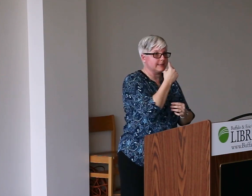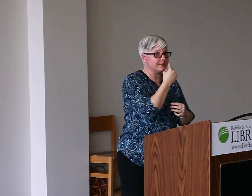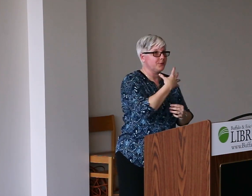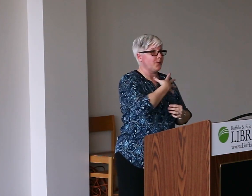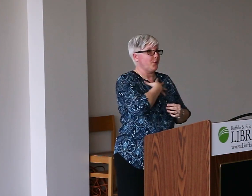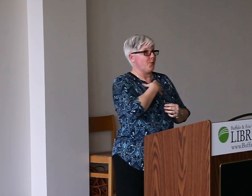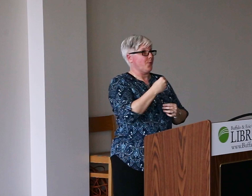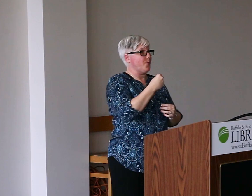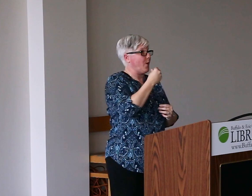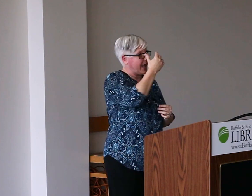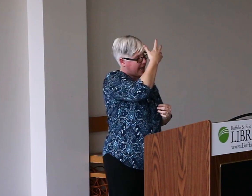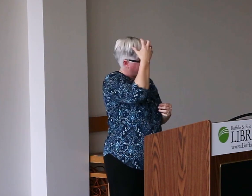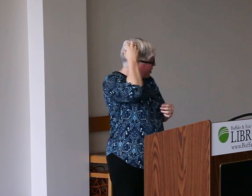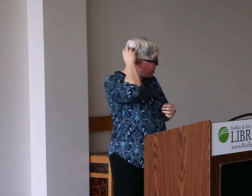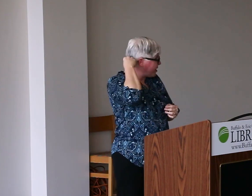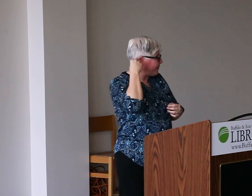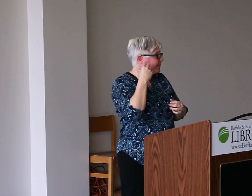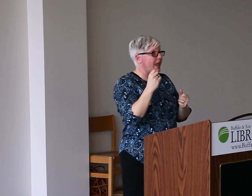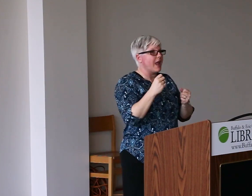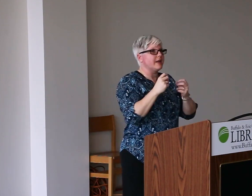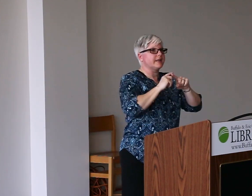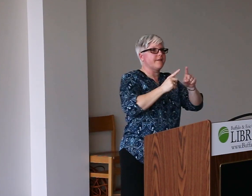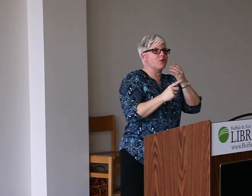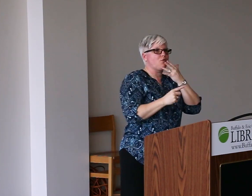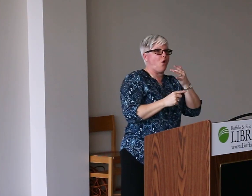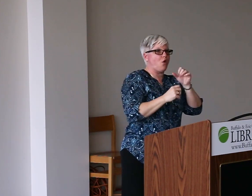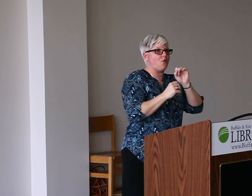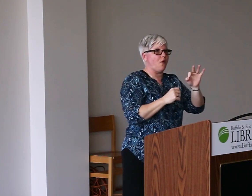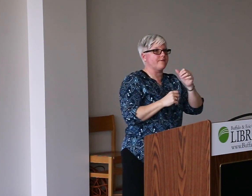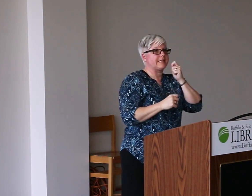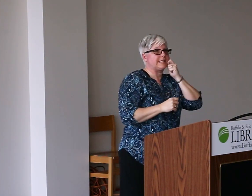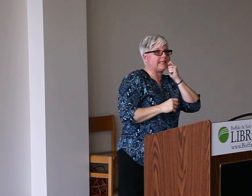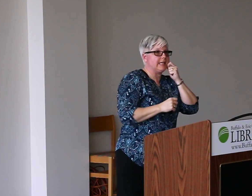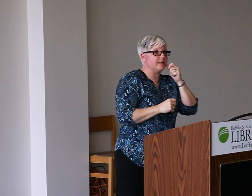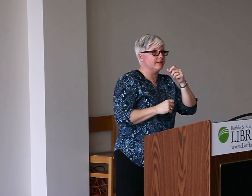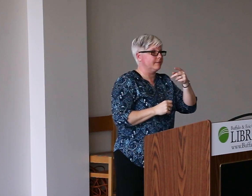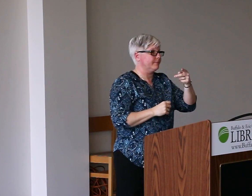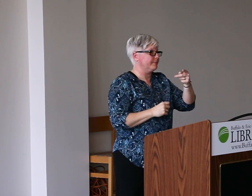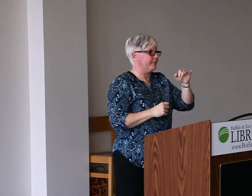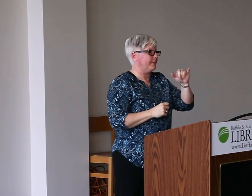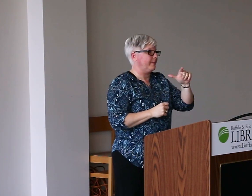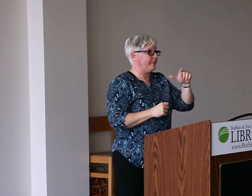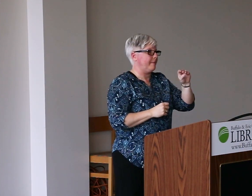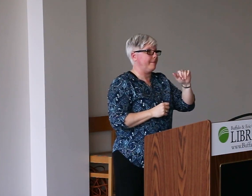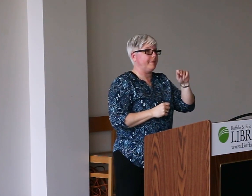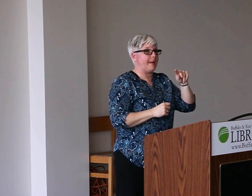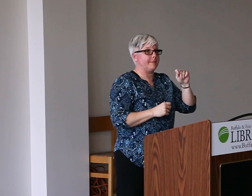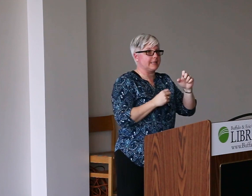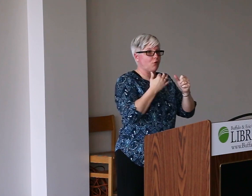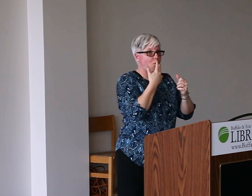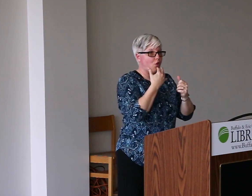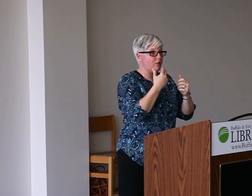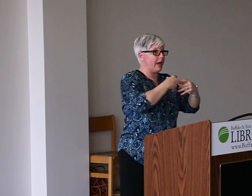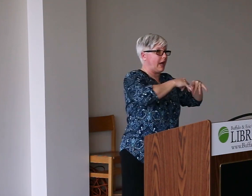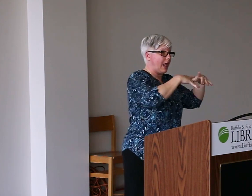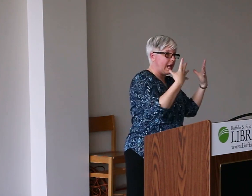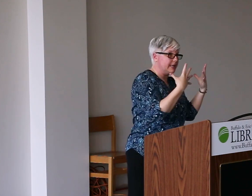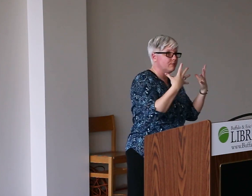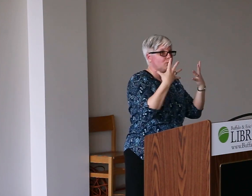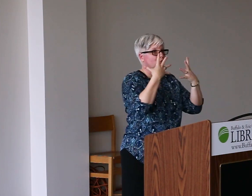blue eyes, white hair, and different color skin. Pigmentations, you could